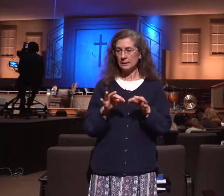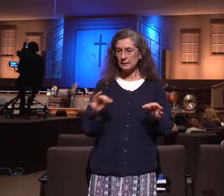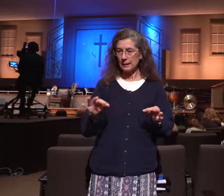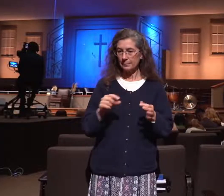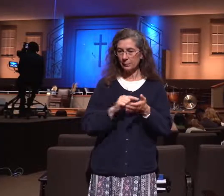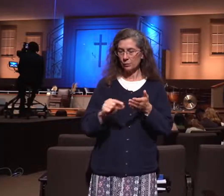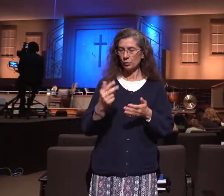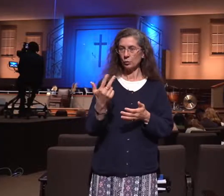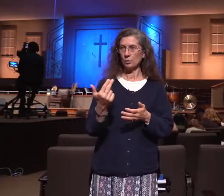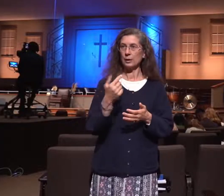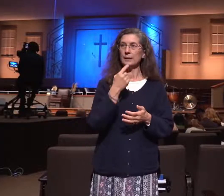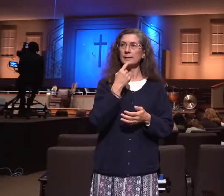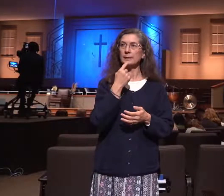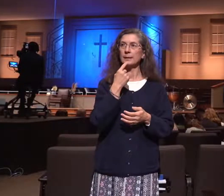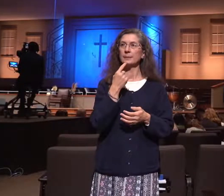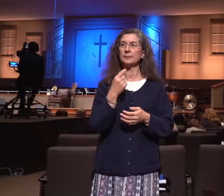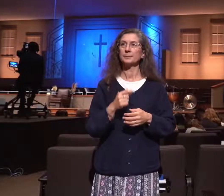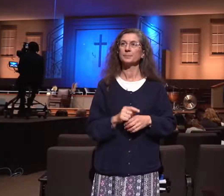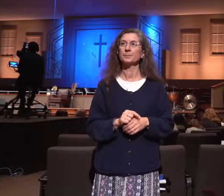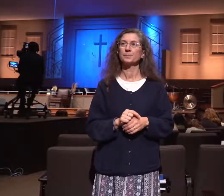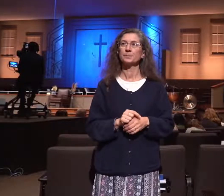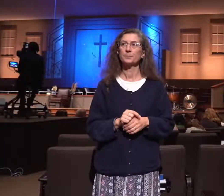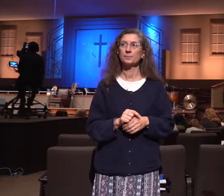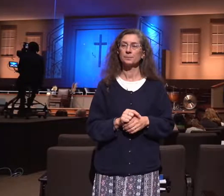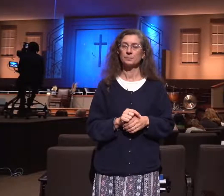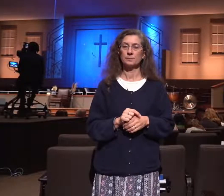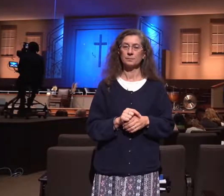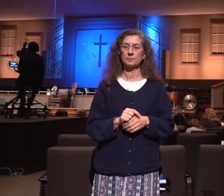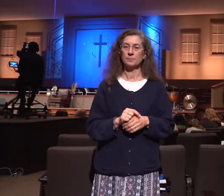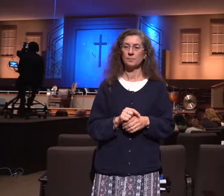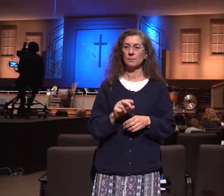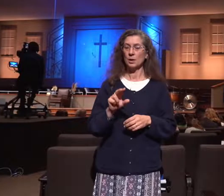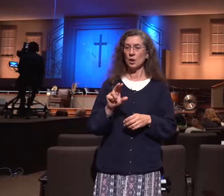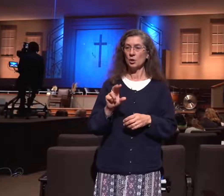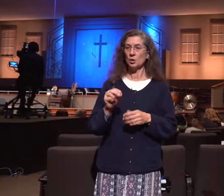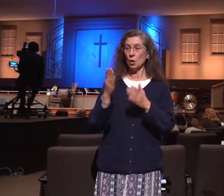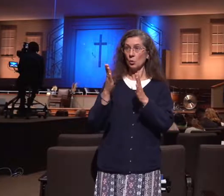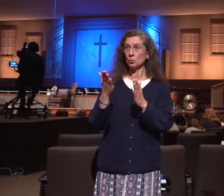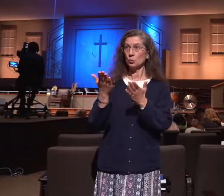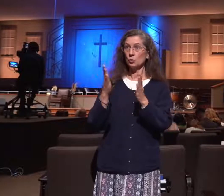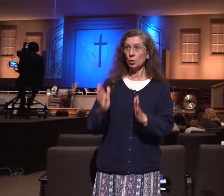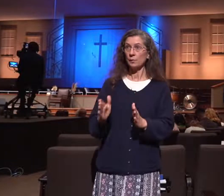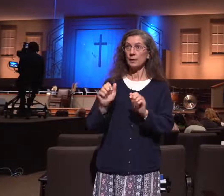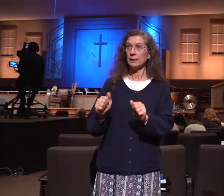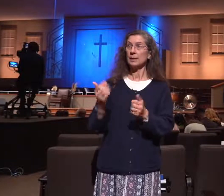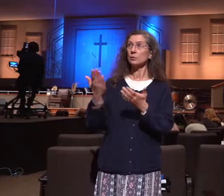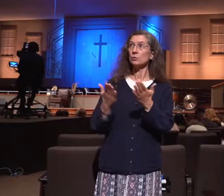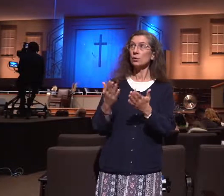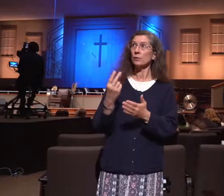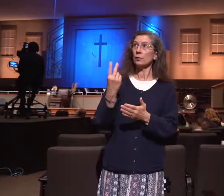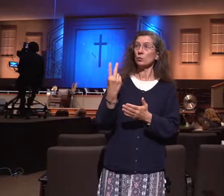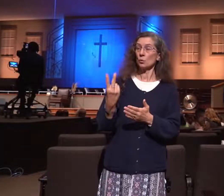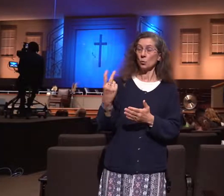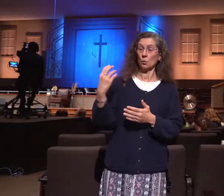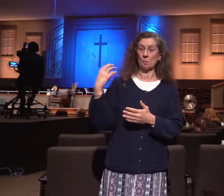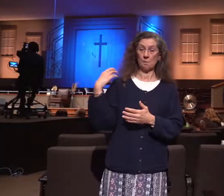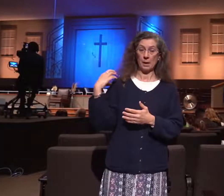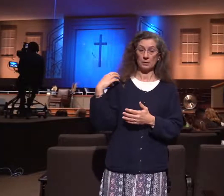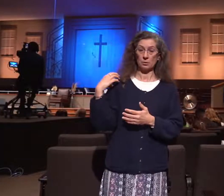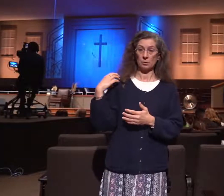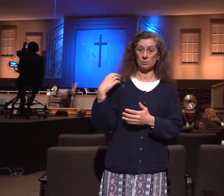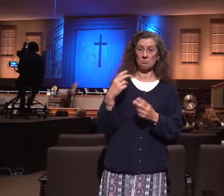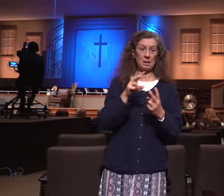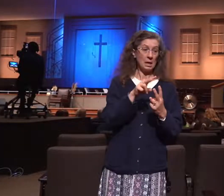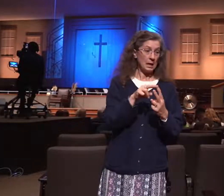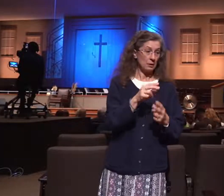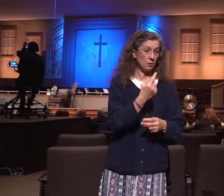verse 13. No servant can serve two masters. For either he